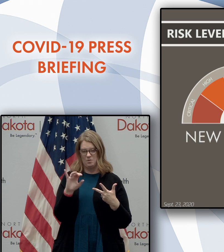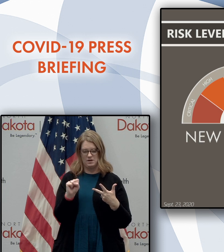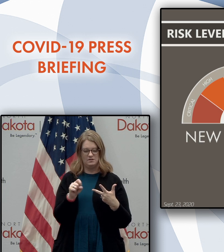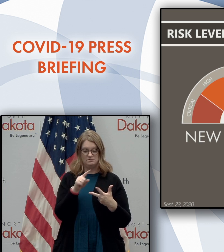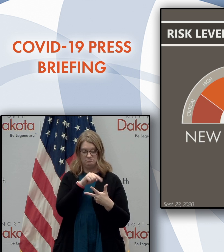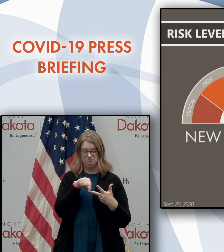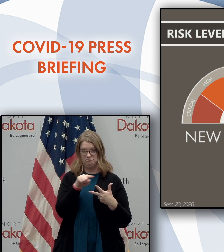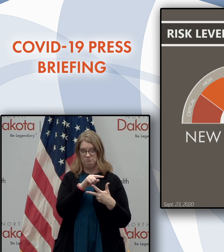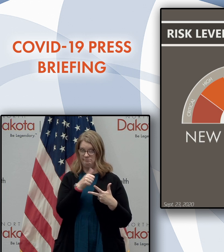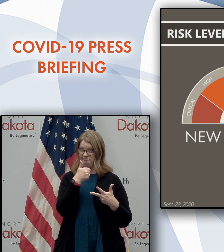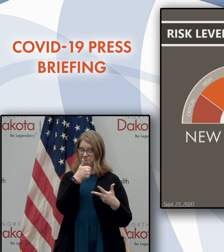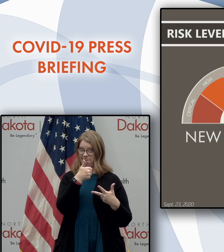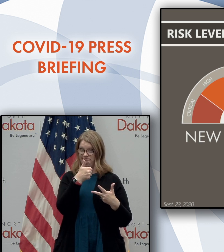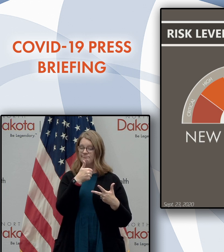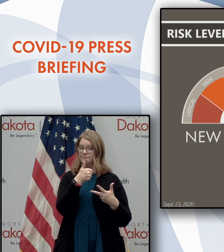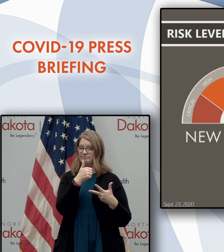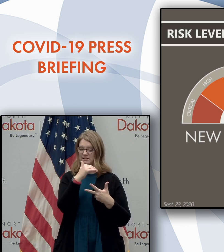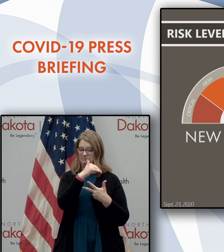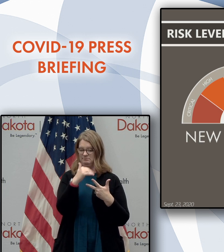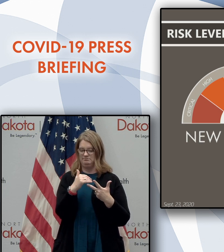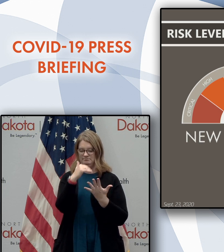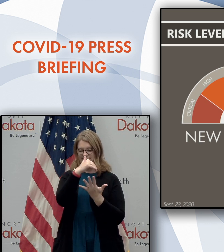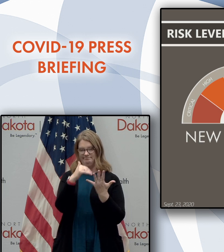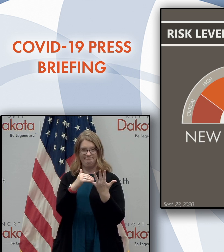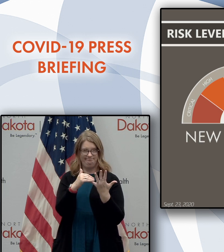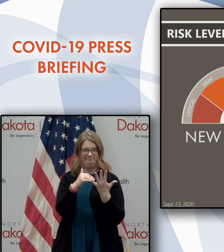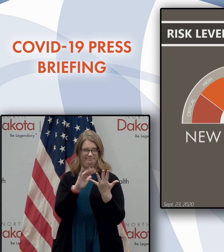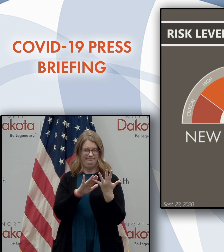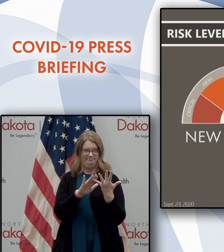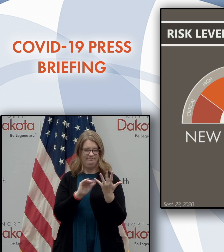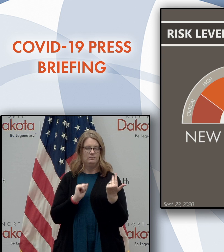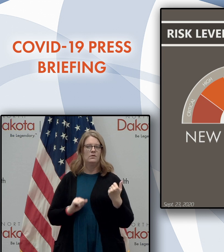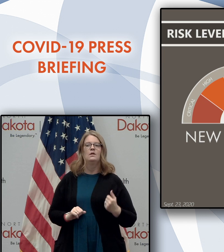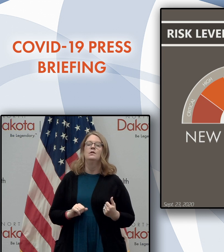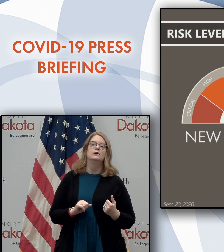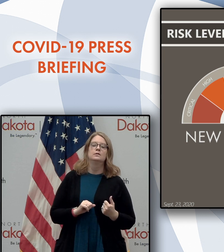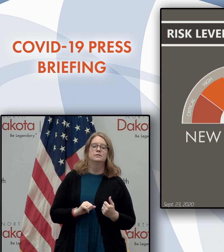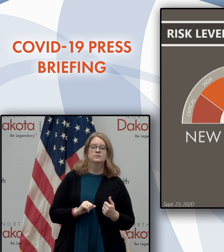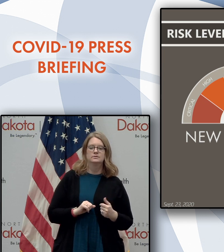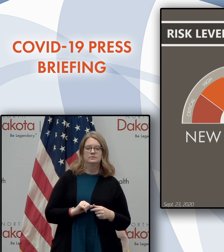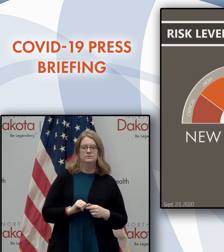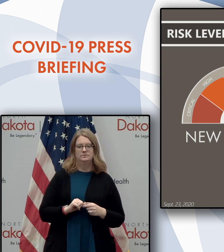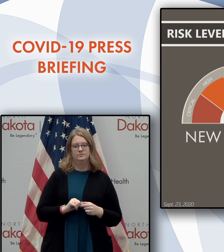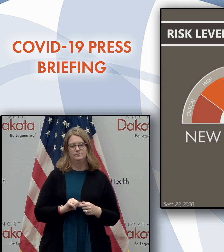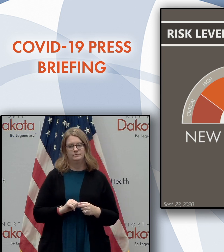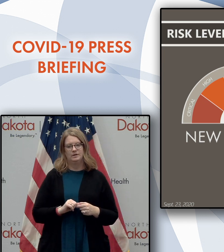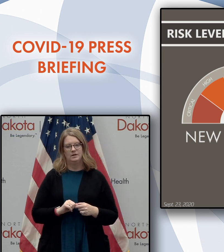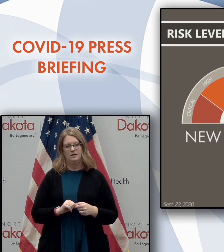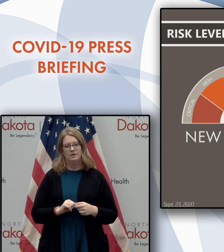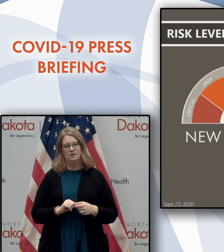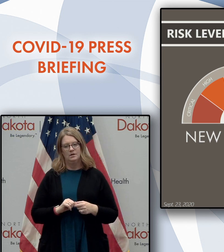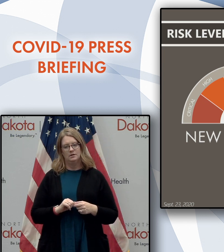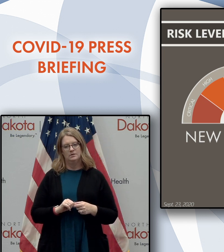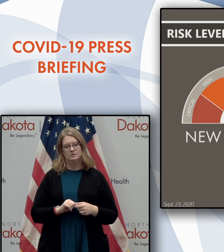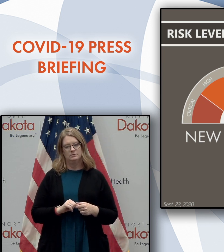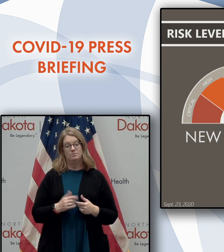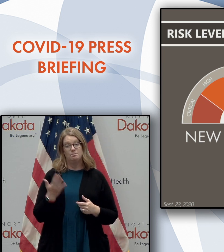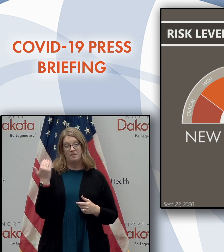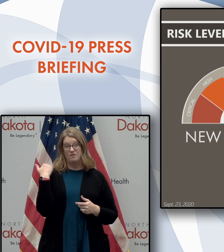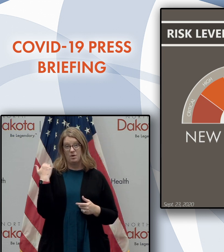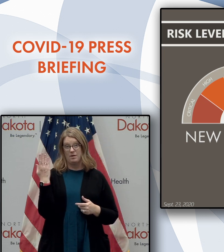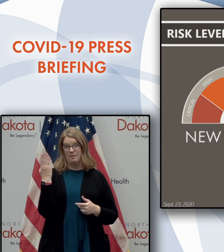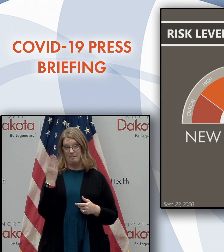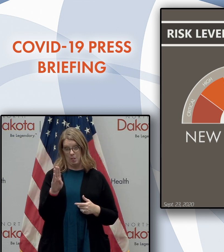counties for moving to the lowest risk level. The next level, we have some that were